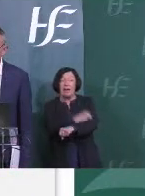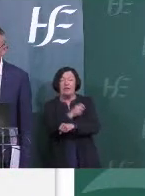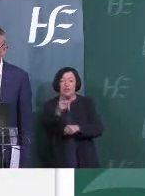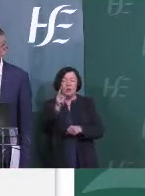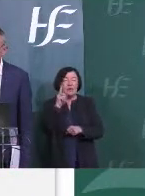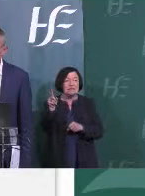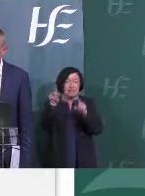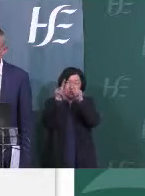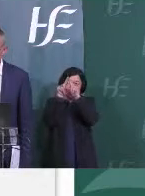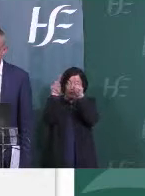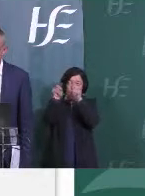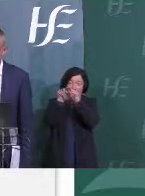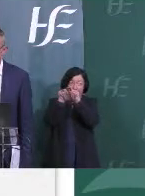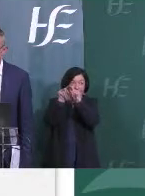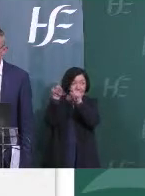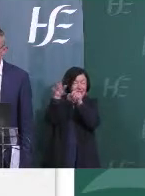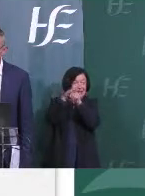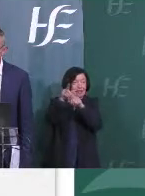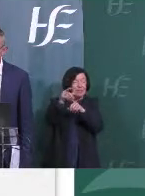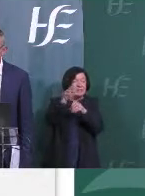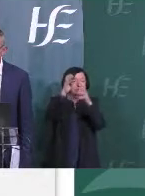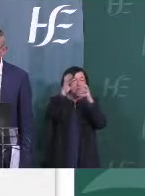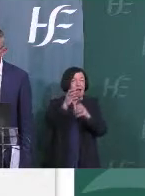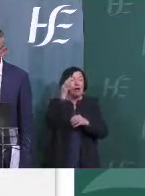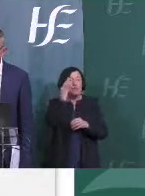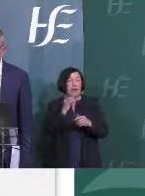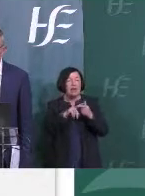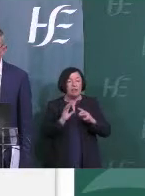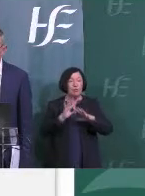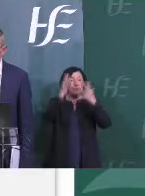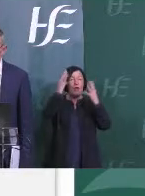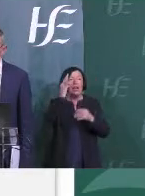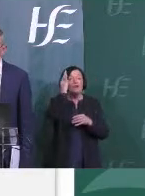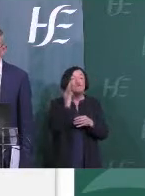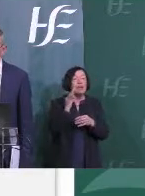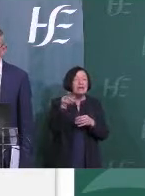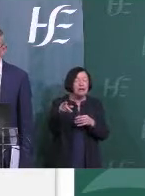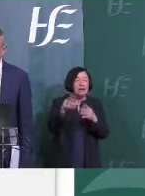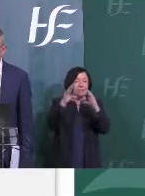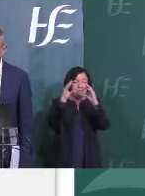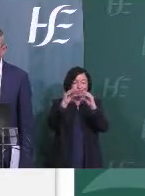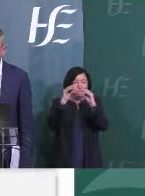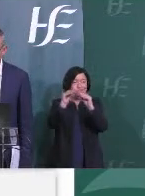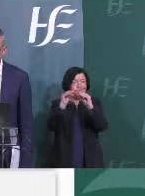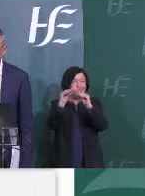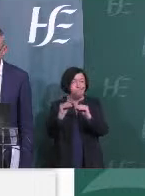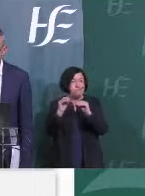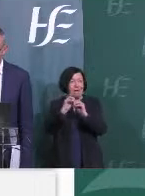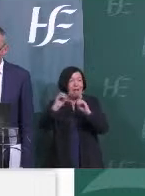see the square filling up there with the dark green and the bright green, and the greys diminishing every day as we talk.